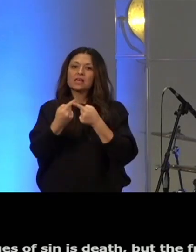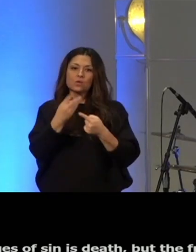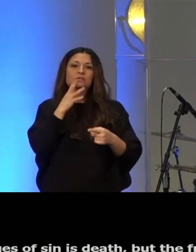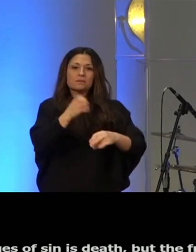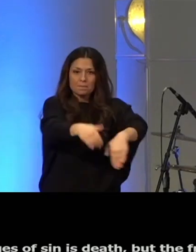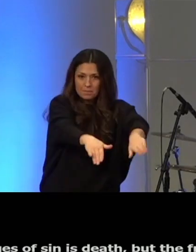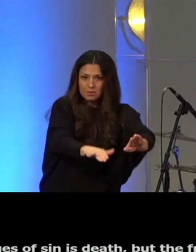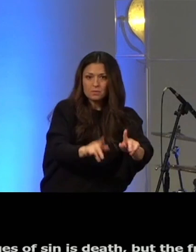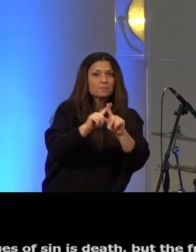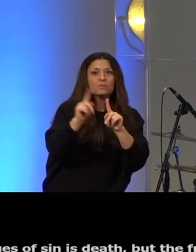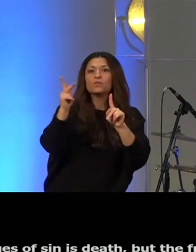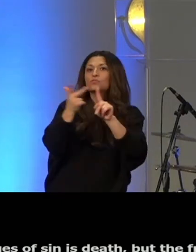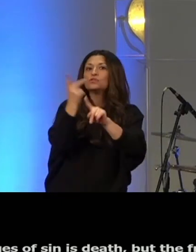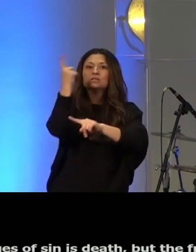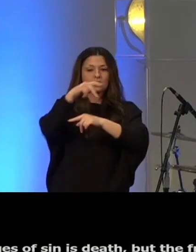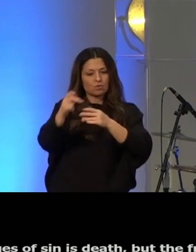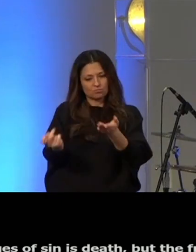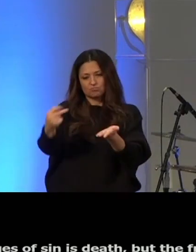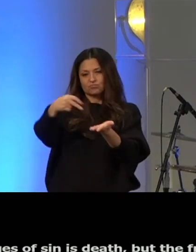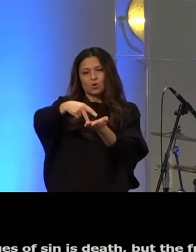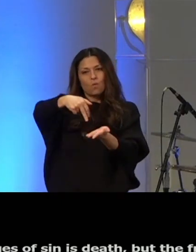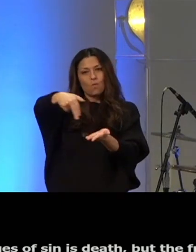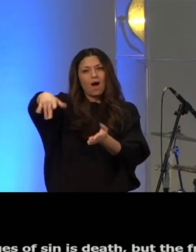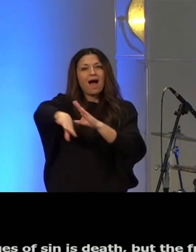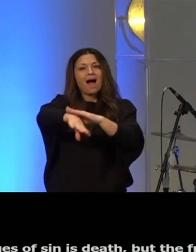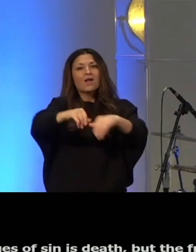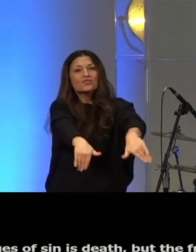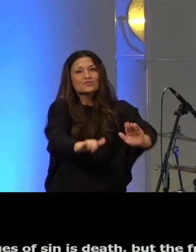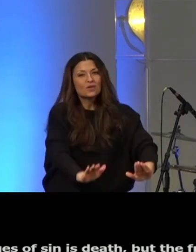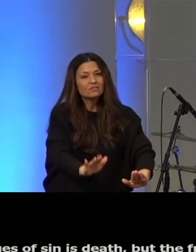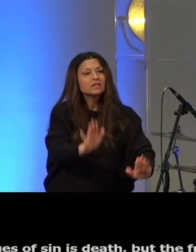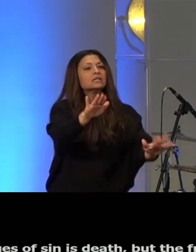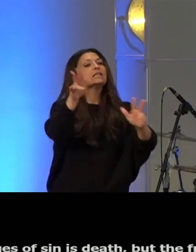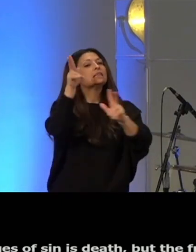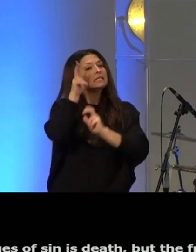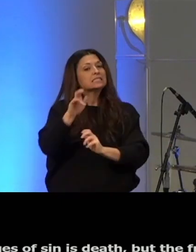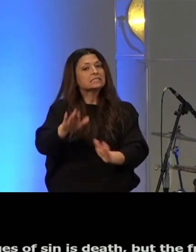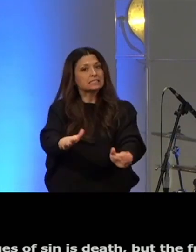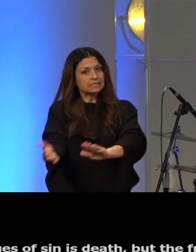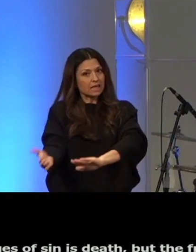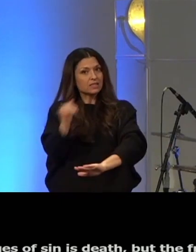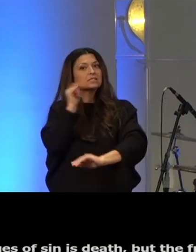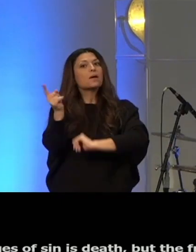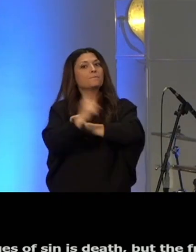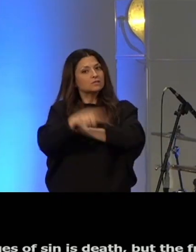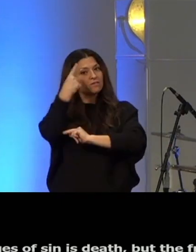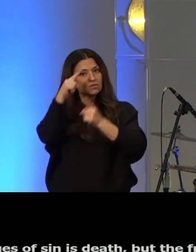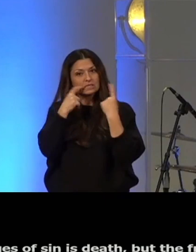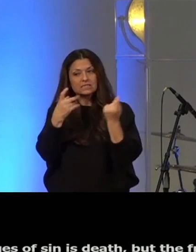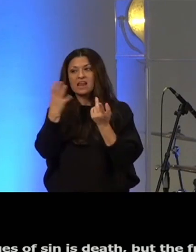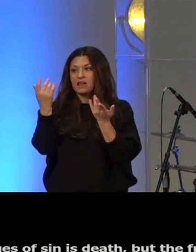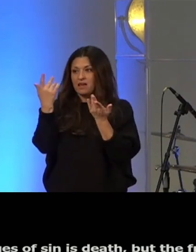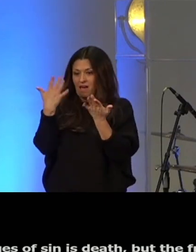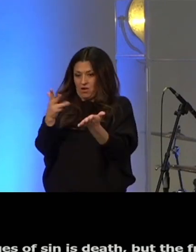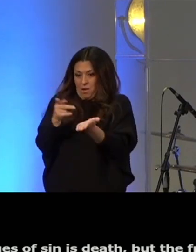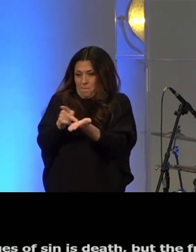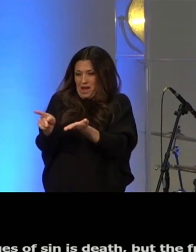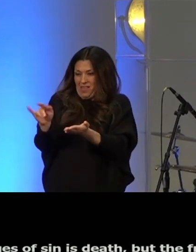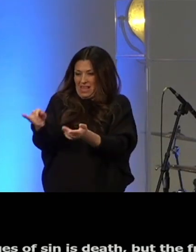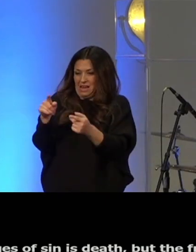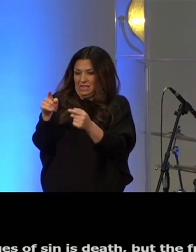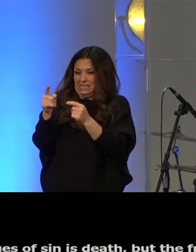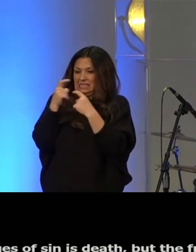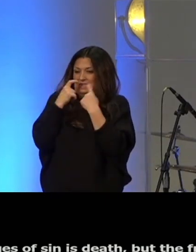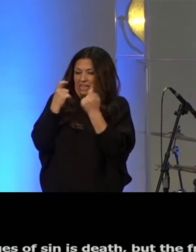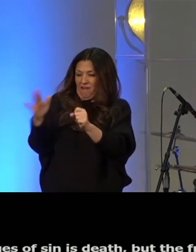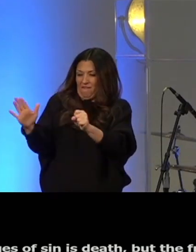buried. But the third day, he walked out of the grave. Listen, death is the penalty for sin. And having paid the penalty for sin in full, he